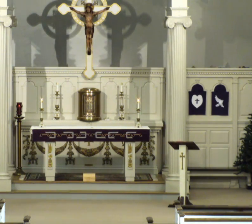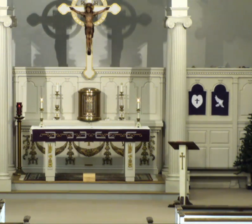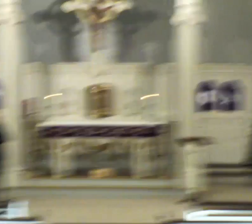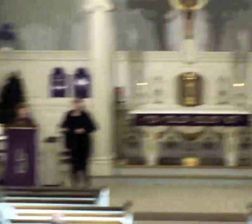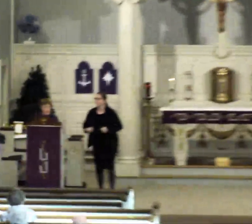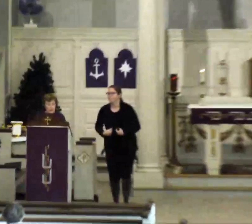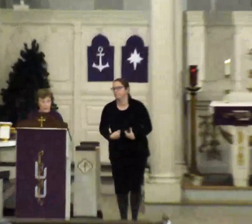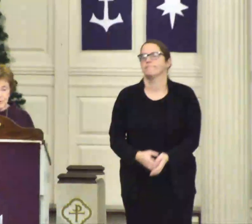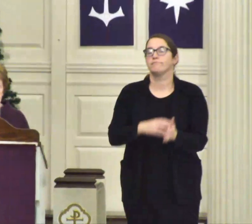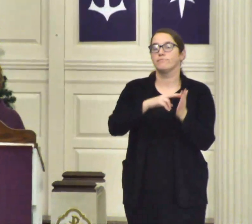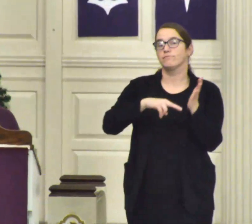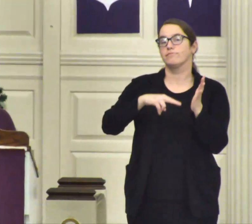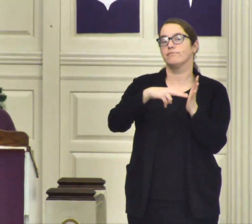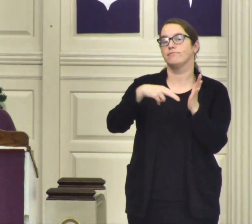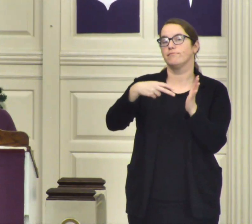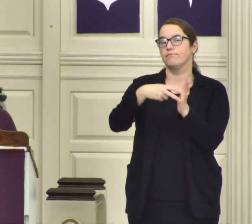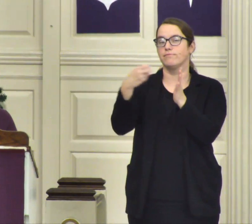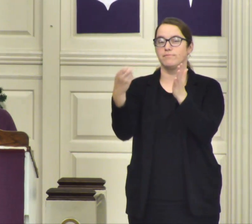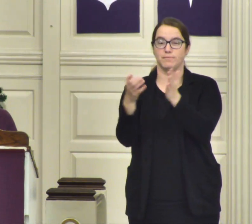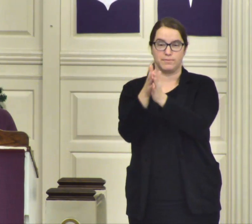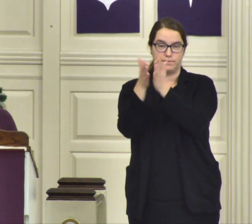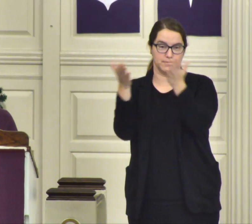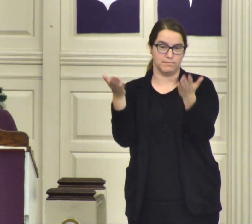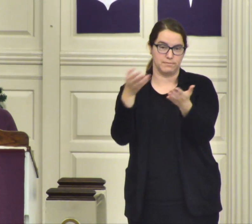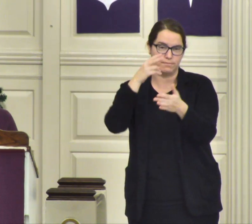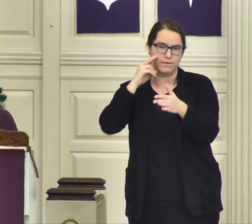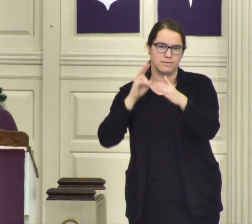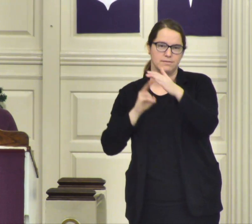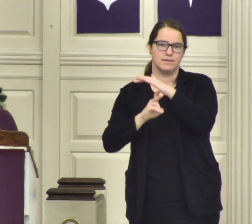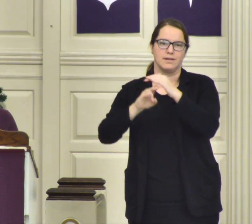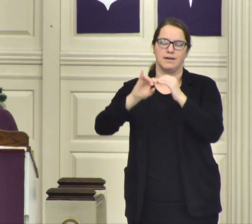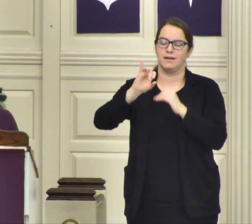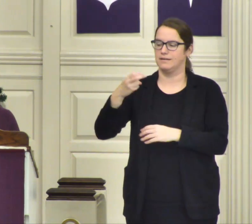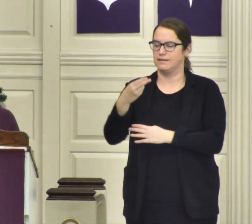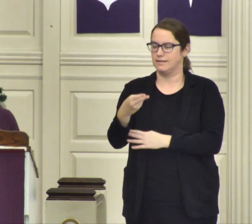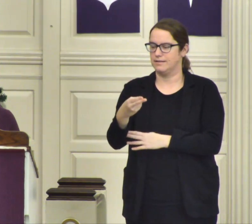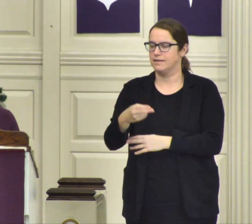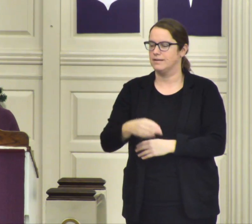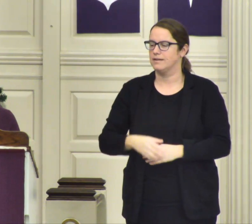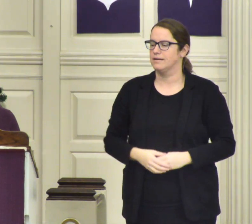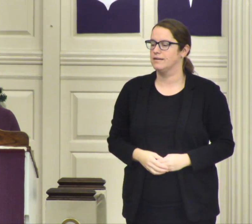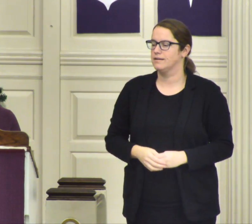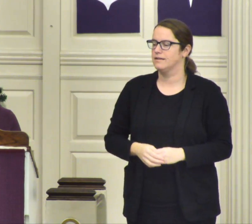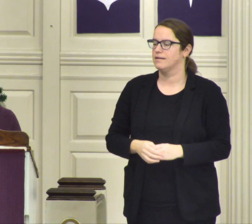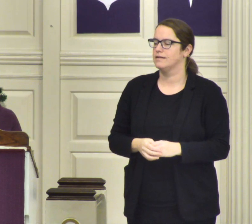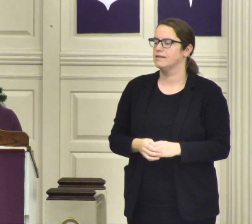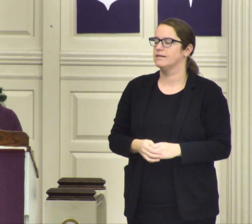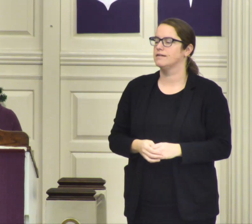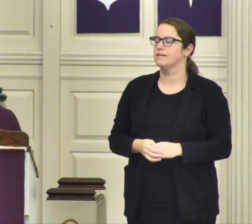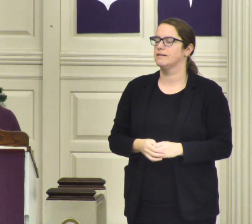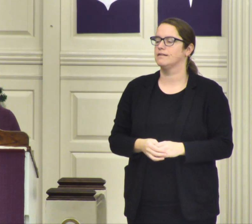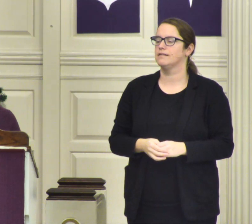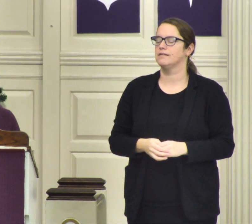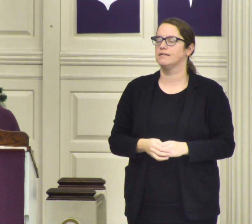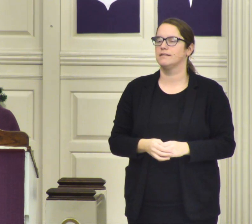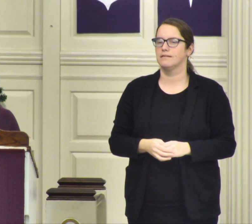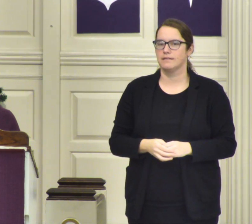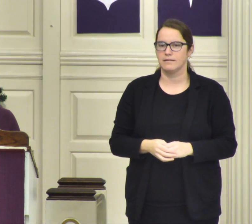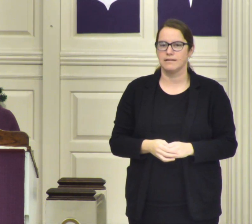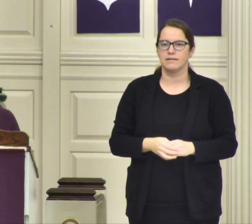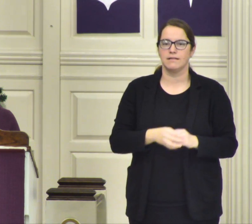A reading from the book of the prophet Isaiah. The desert and the parched land will